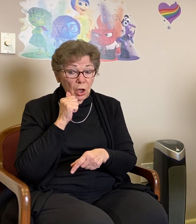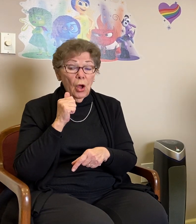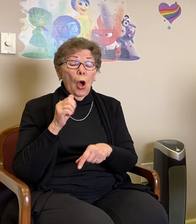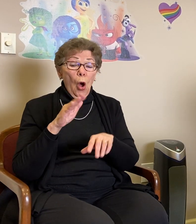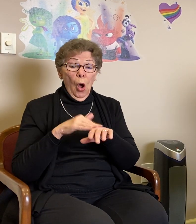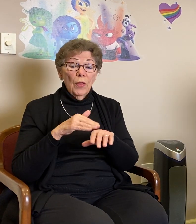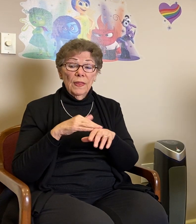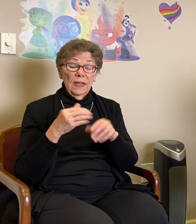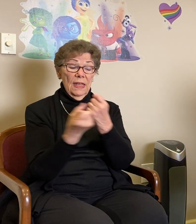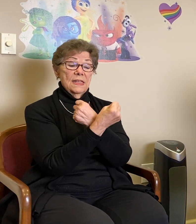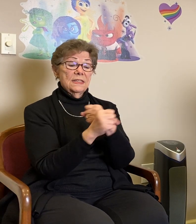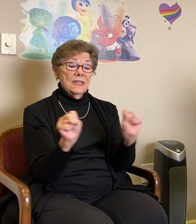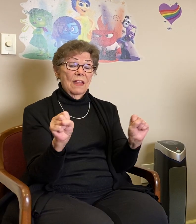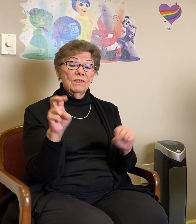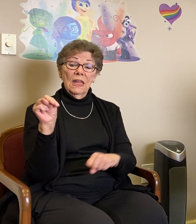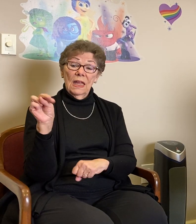net.